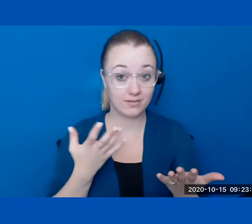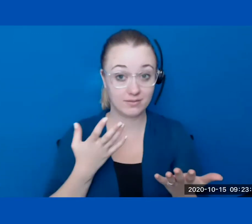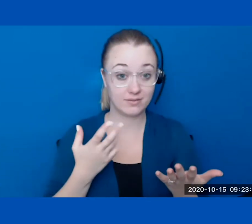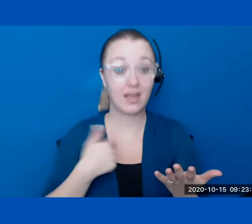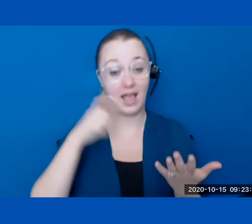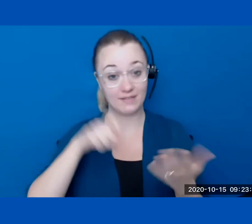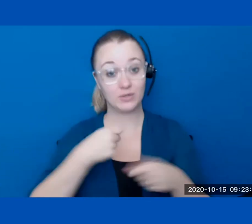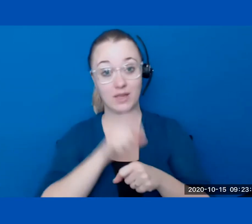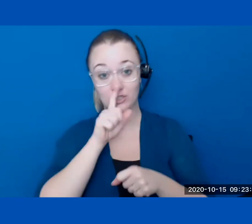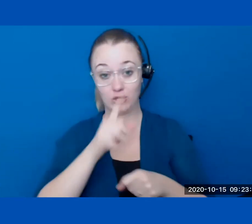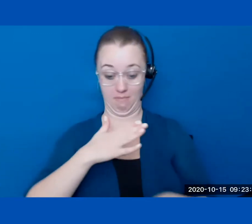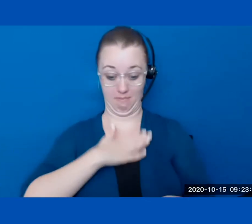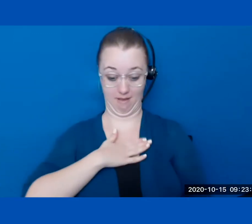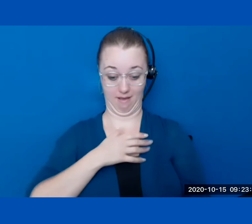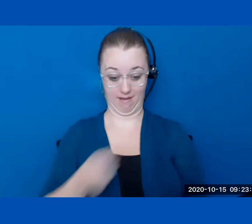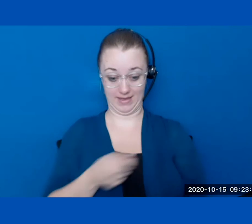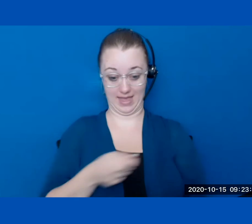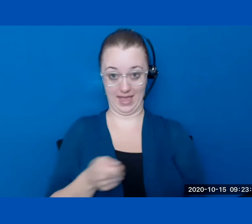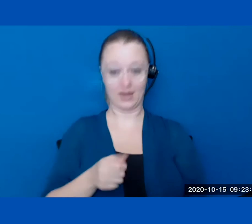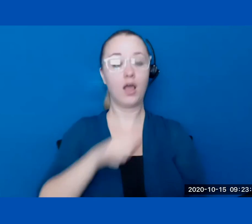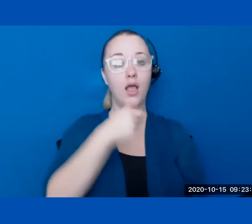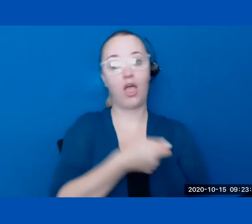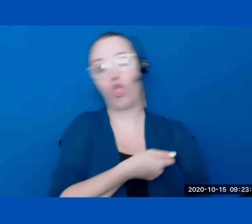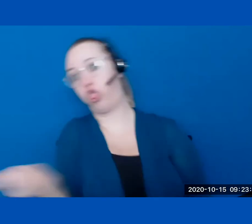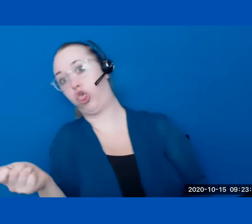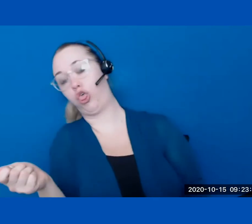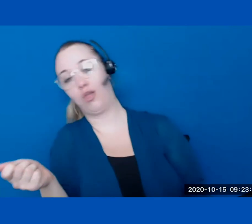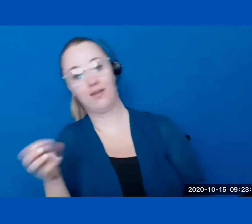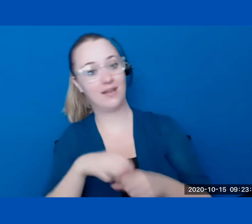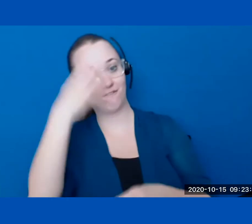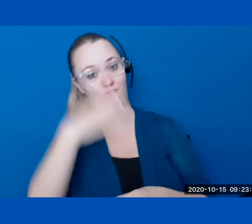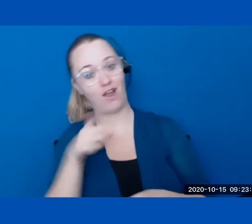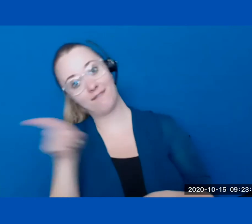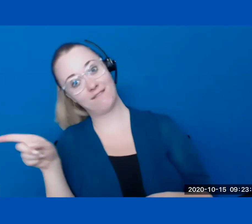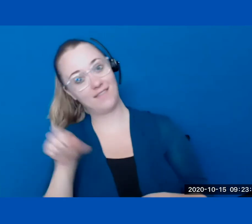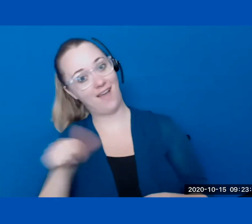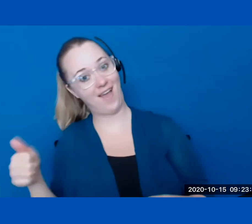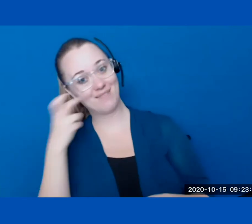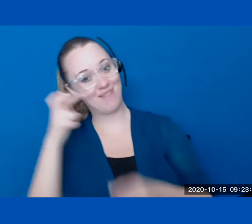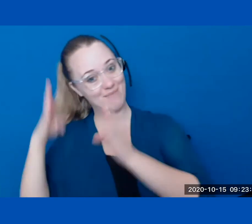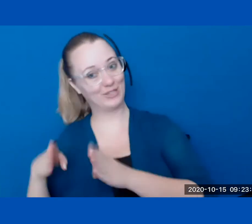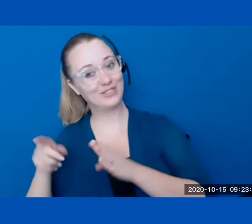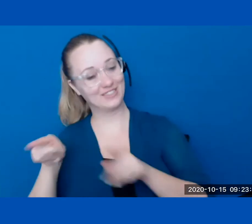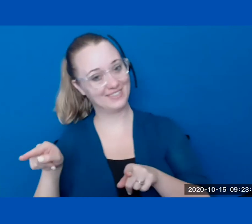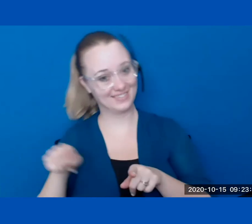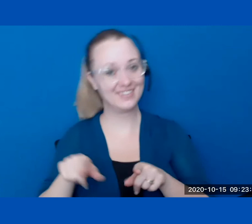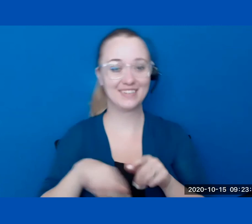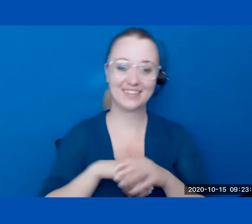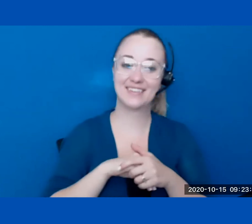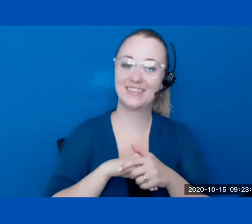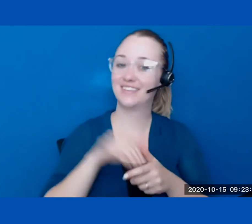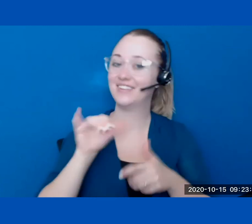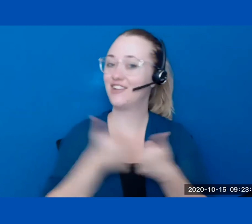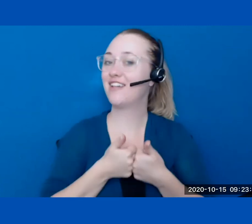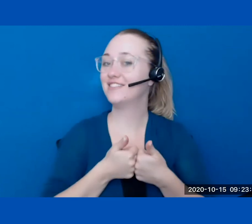is out of the way of another blind person is something. It's a